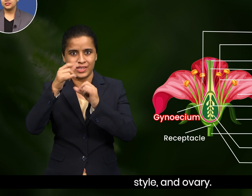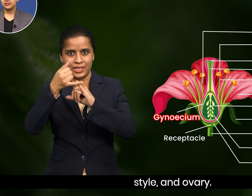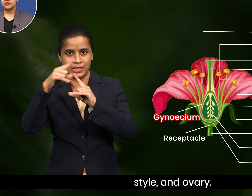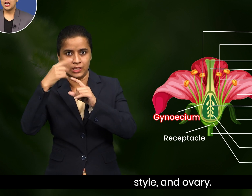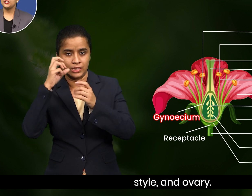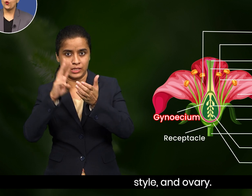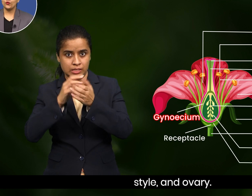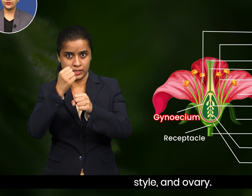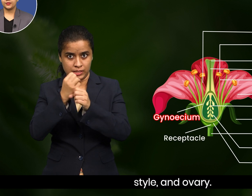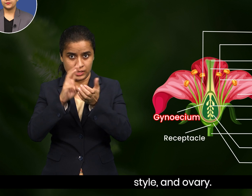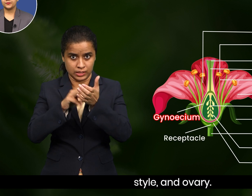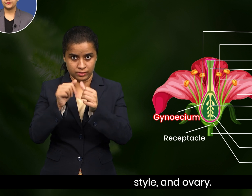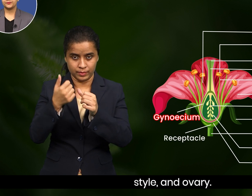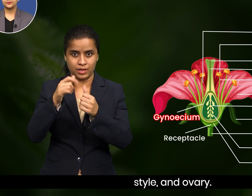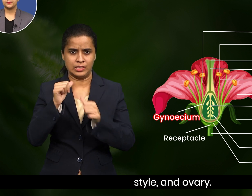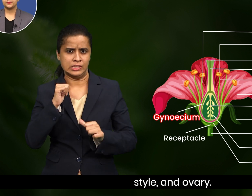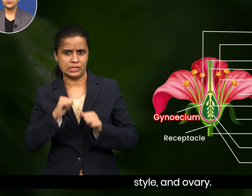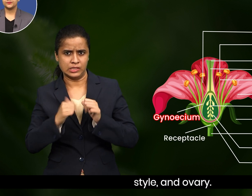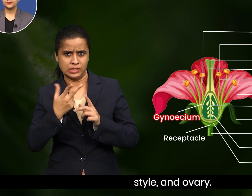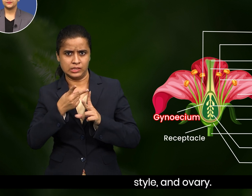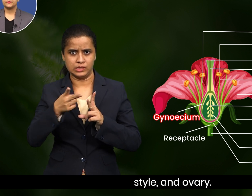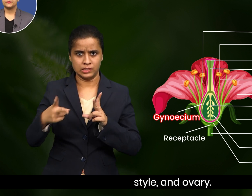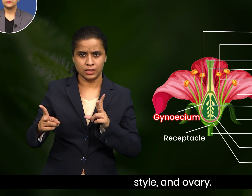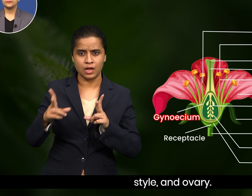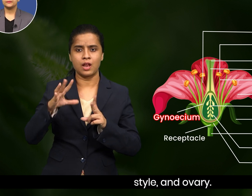style, and ovary.